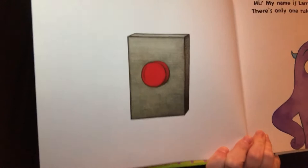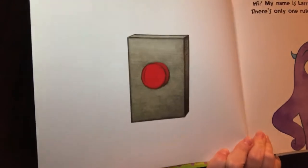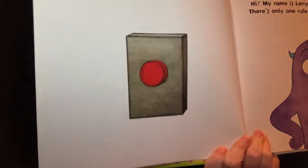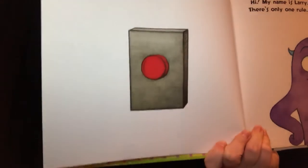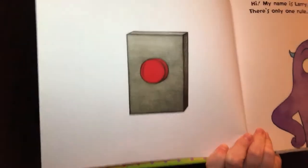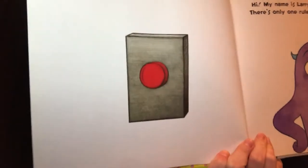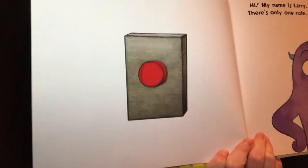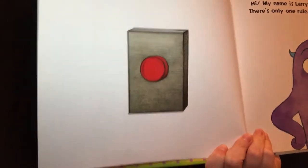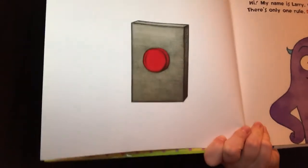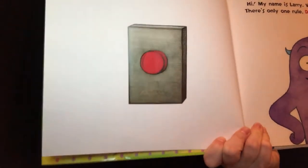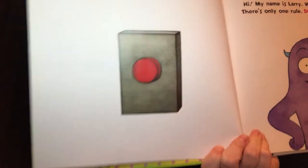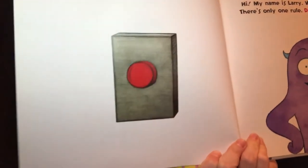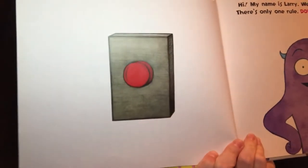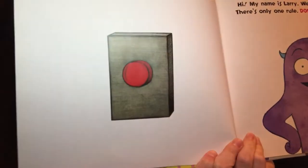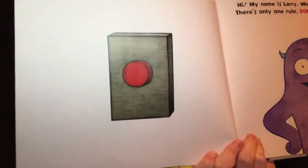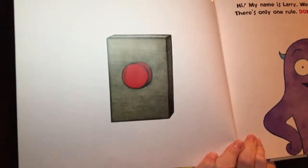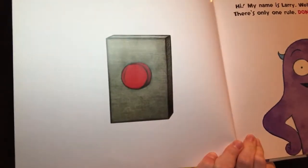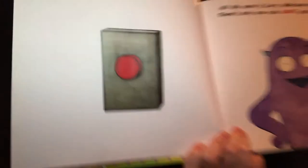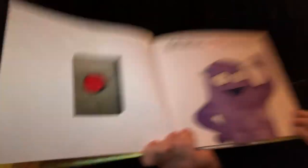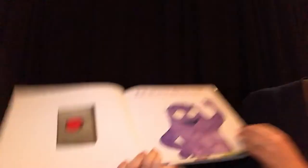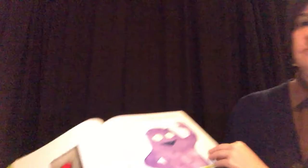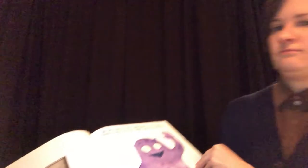Don't push the button.